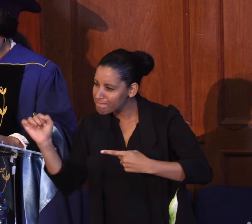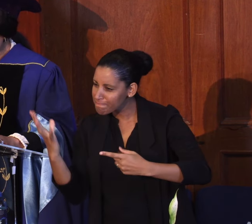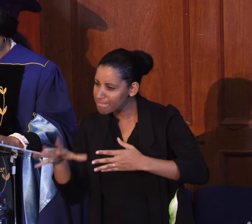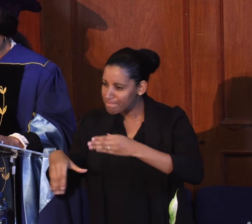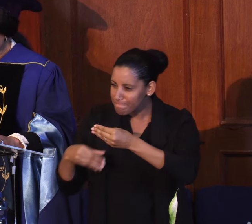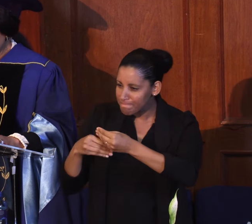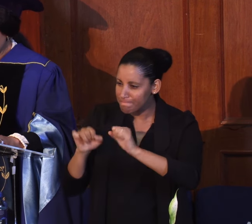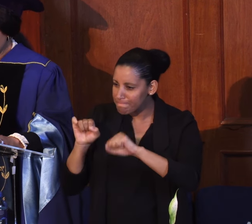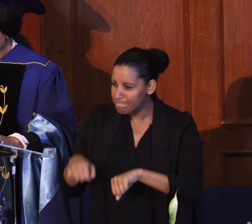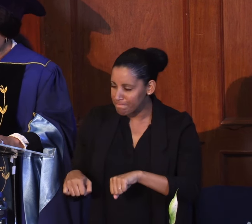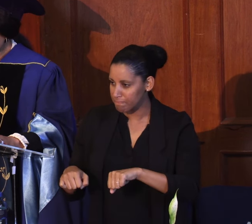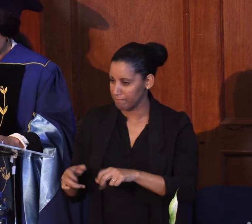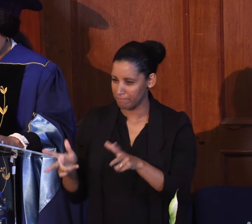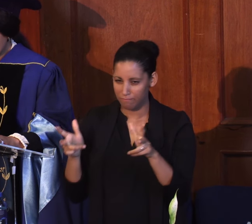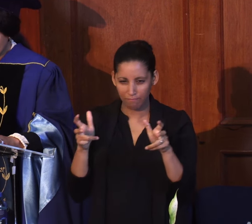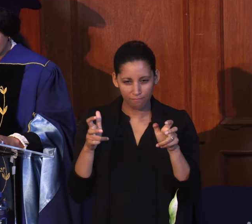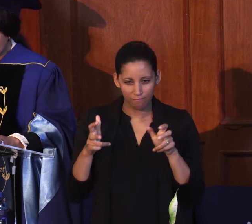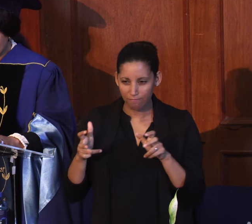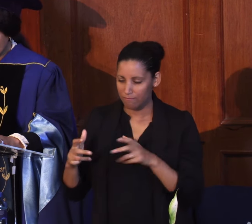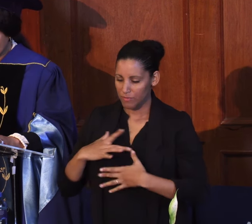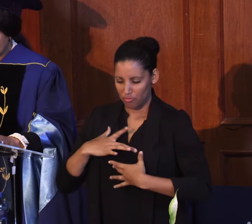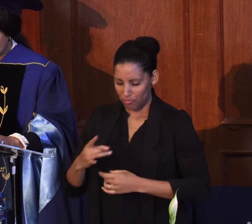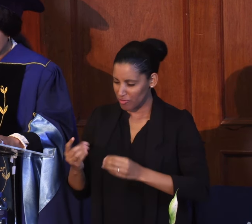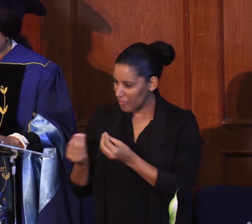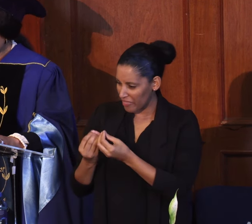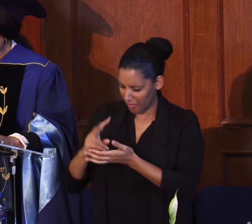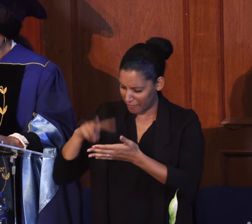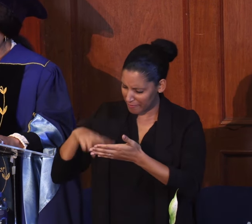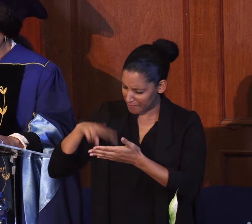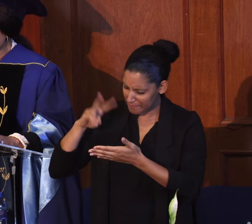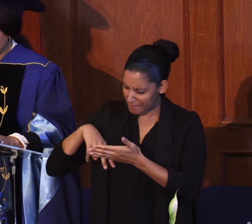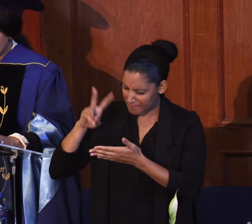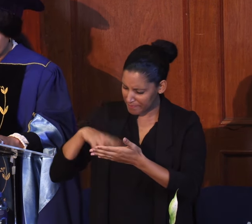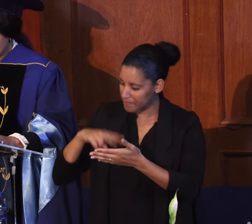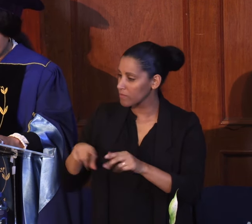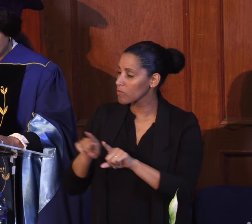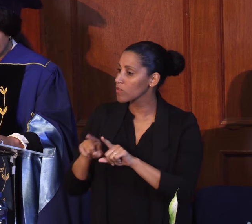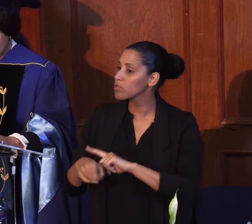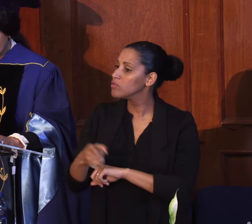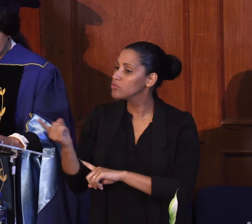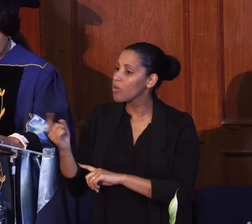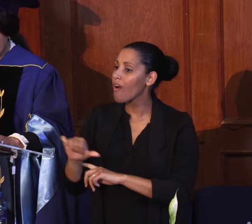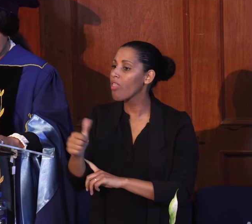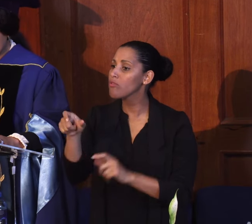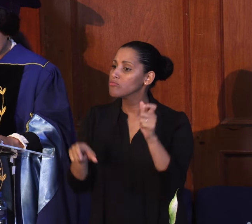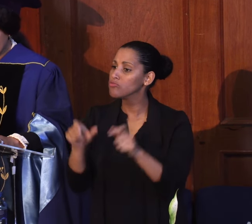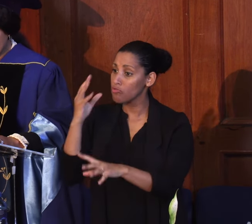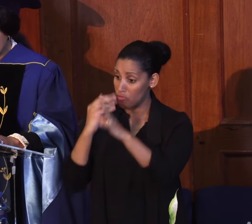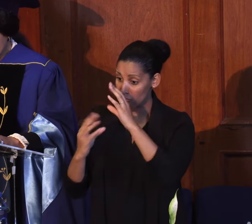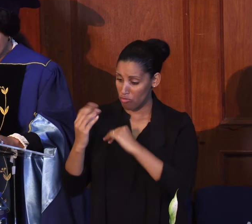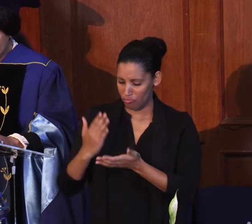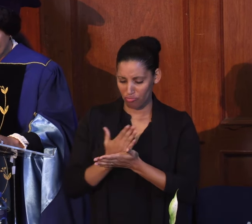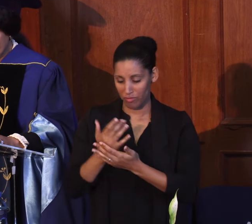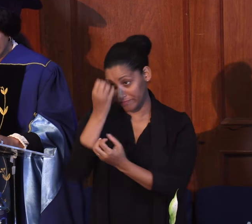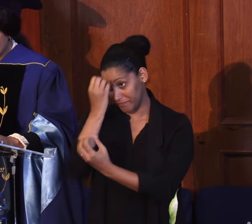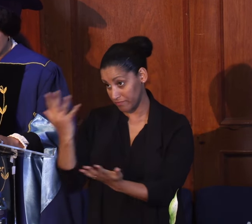about things that interest you. Share what you have learned with others. And